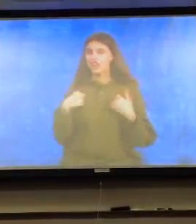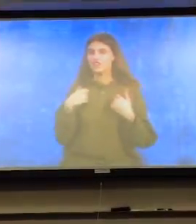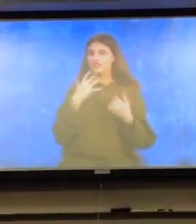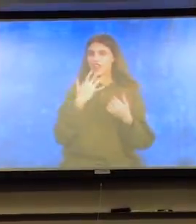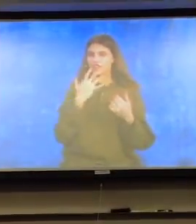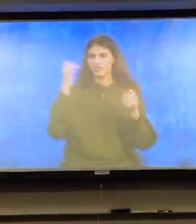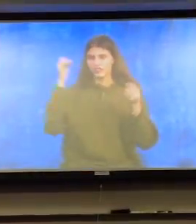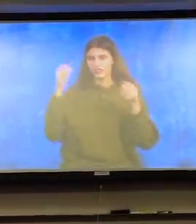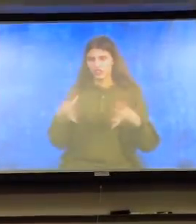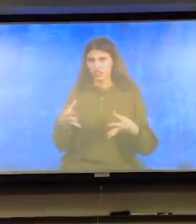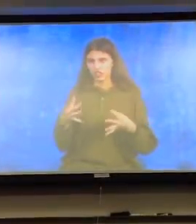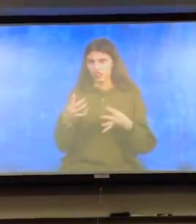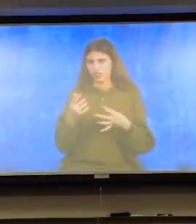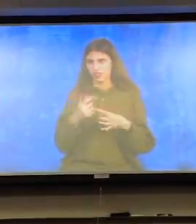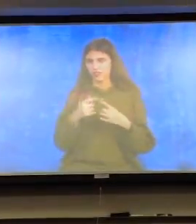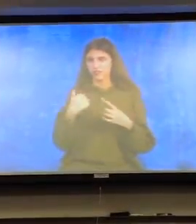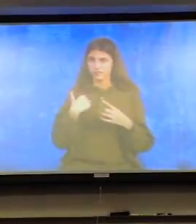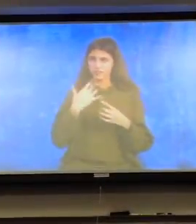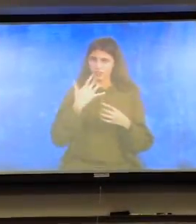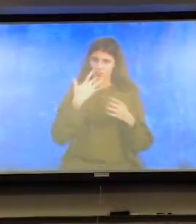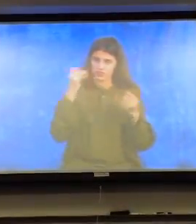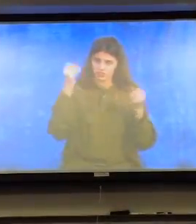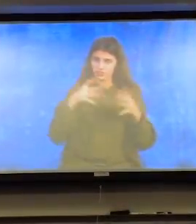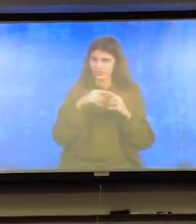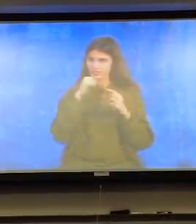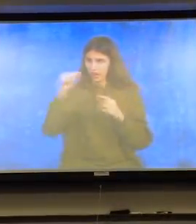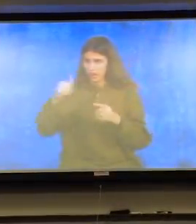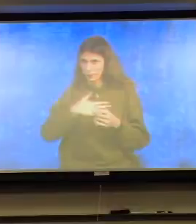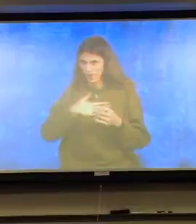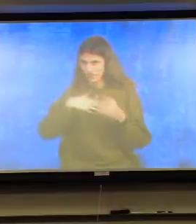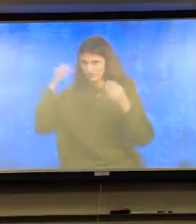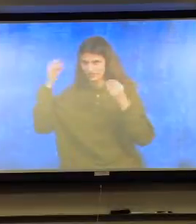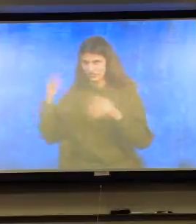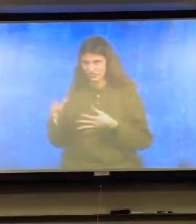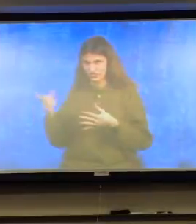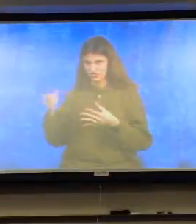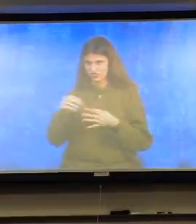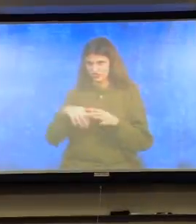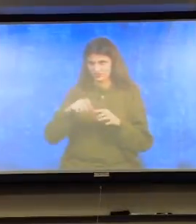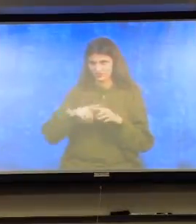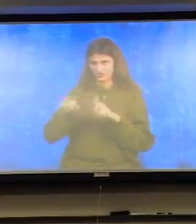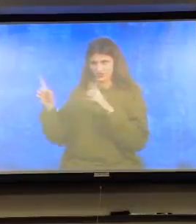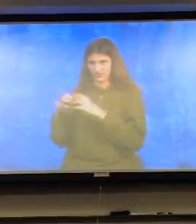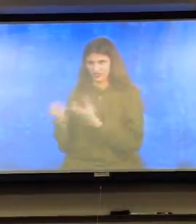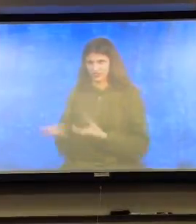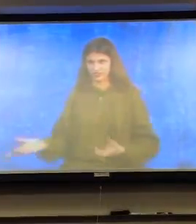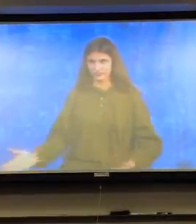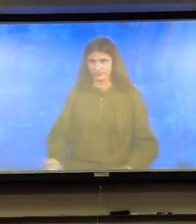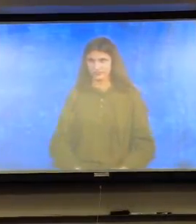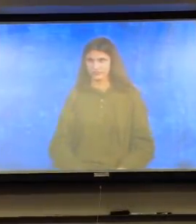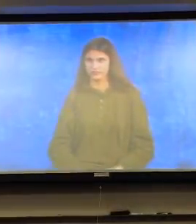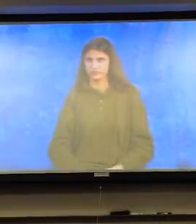Not really a favorite teacher, but I have a favorite teacher, but they're not my teacher. They teach a